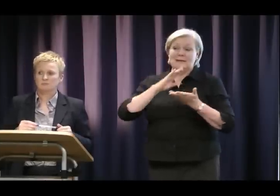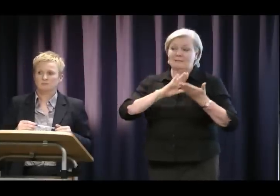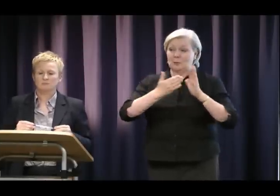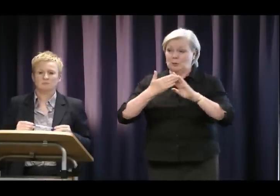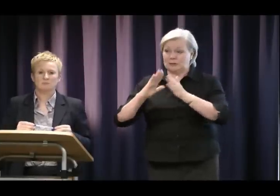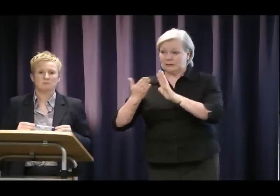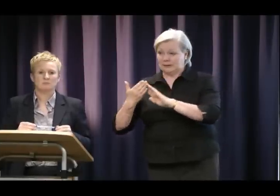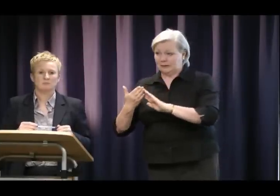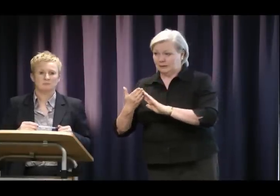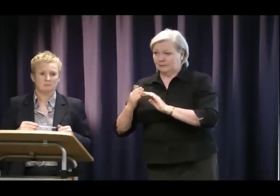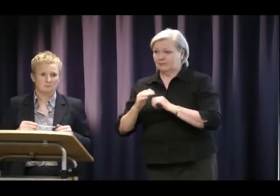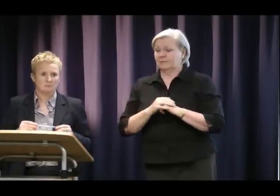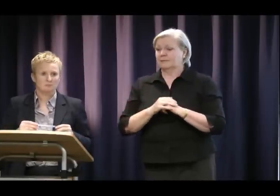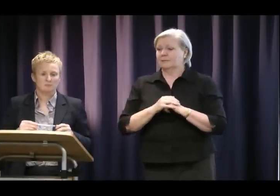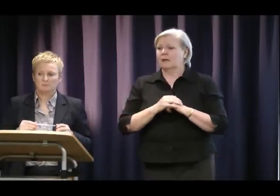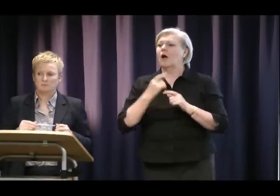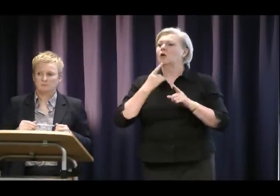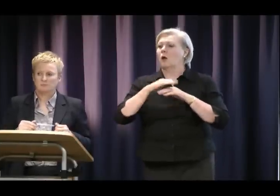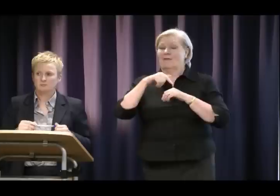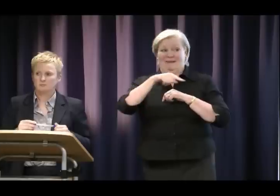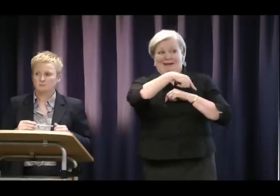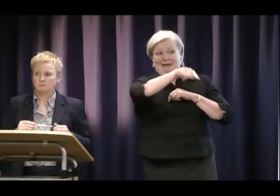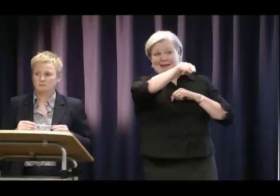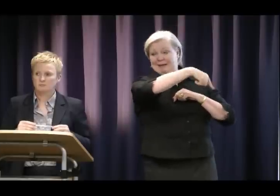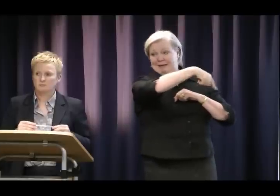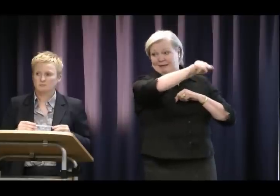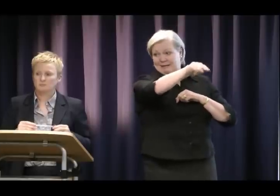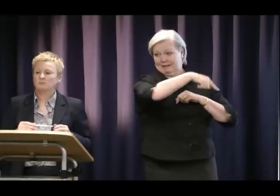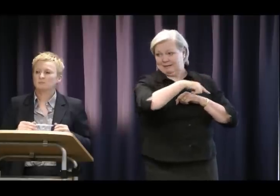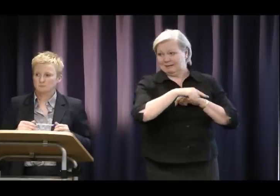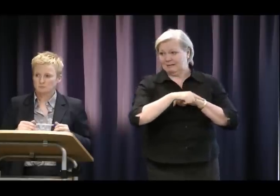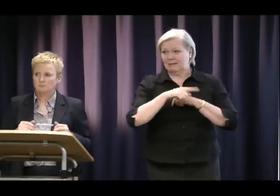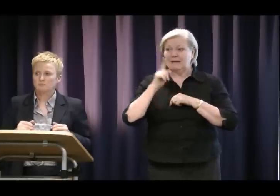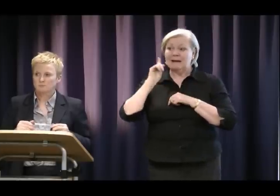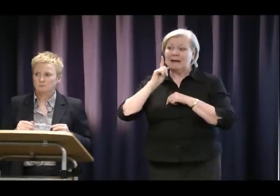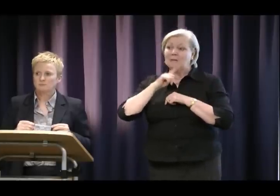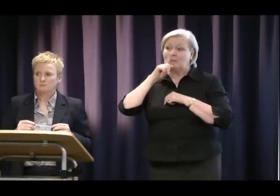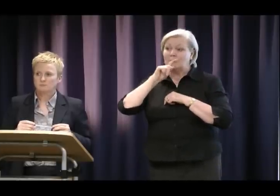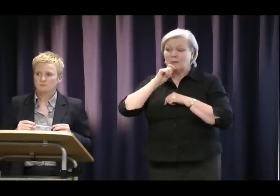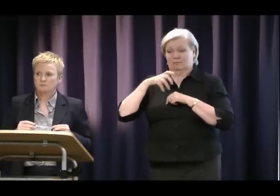if we have parks for VicDef on Albert Street,